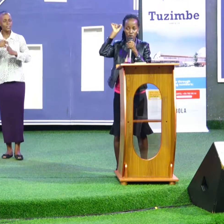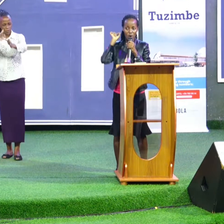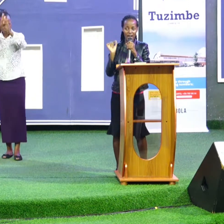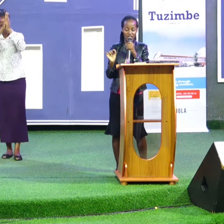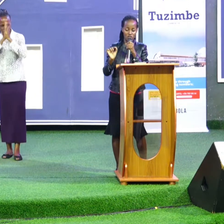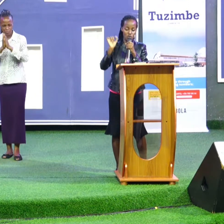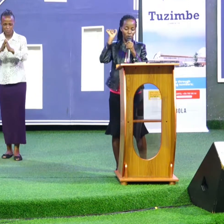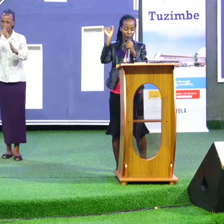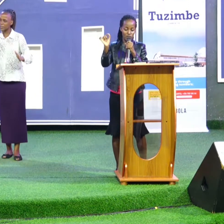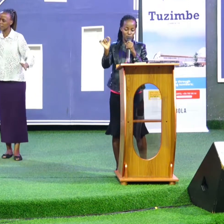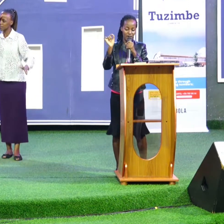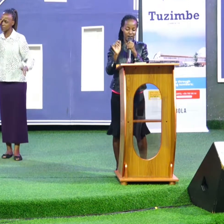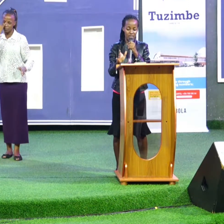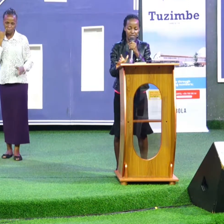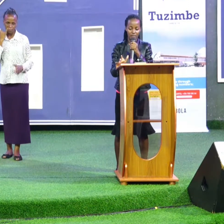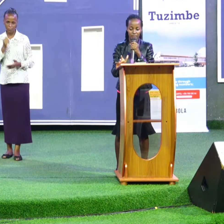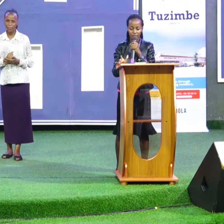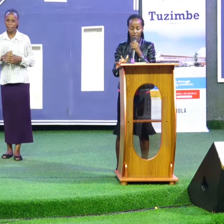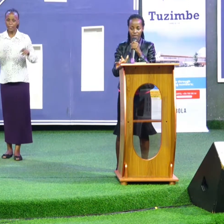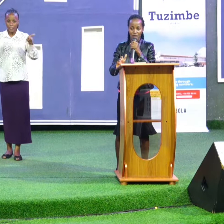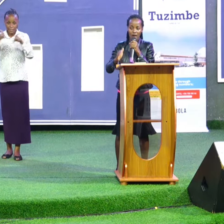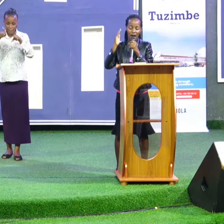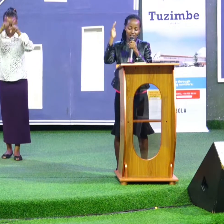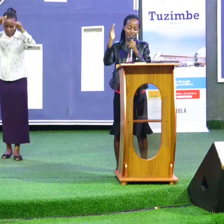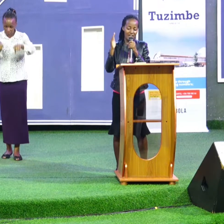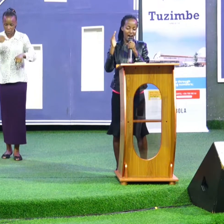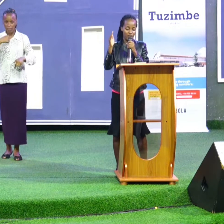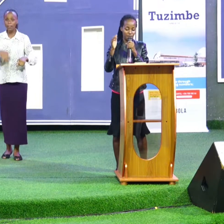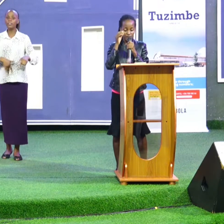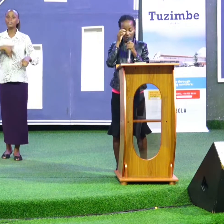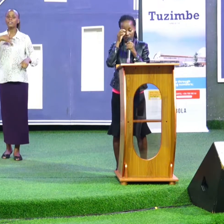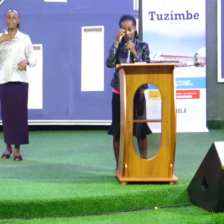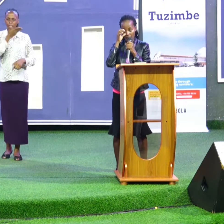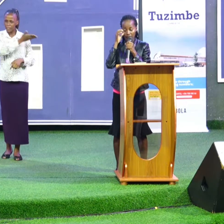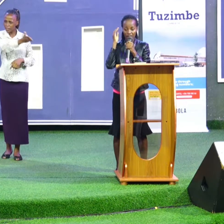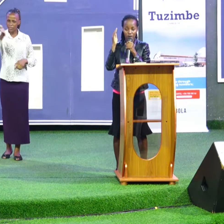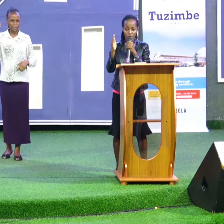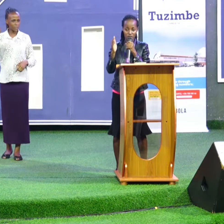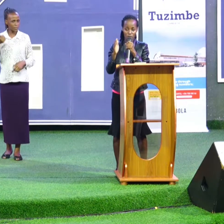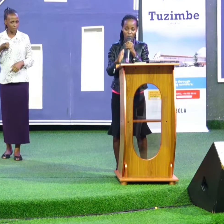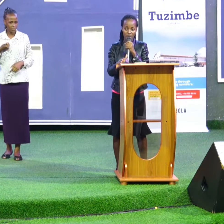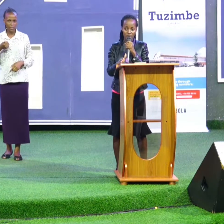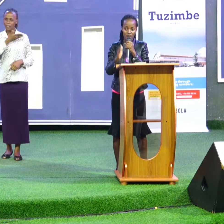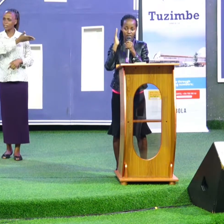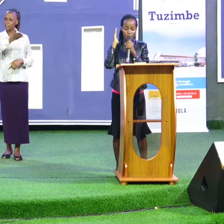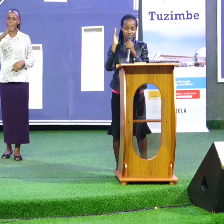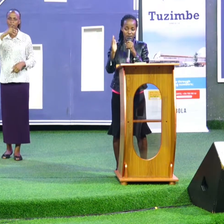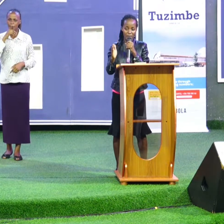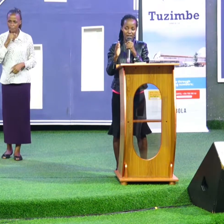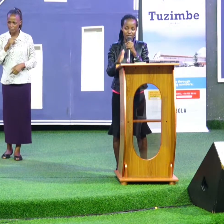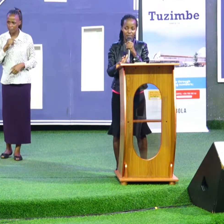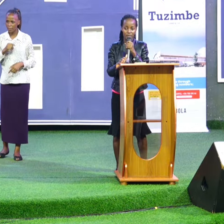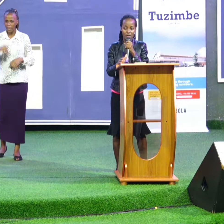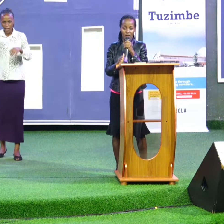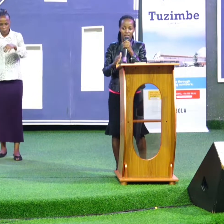It requires you might prayers. And even here I feel that there is a woman, there is a